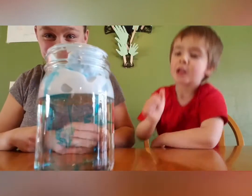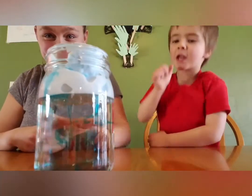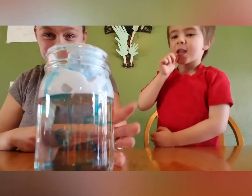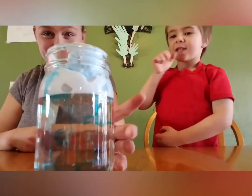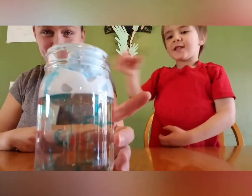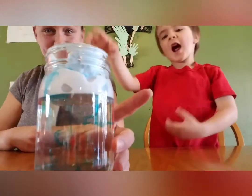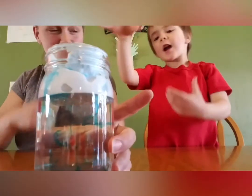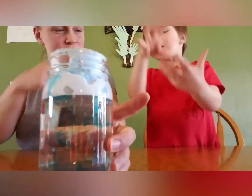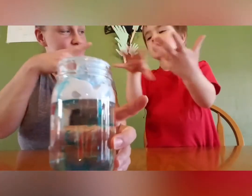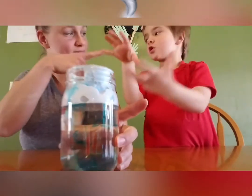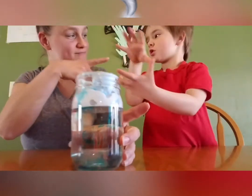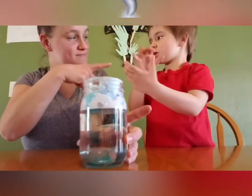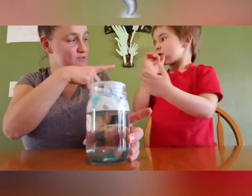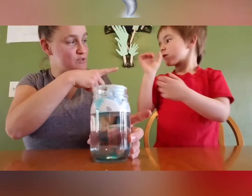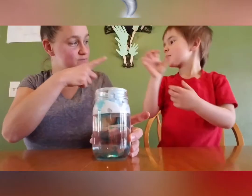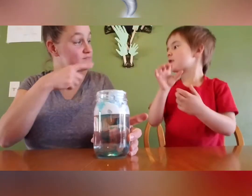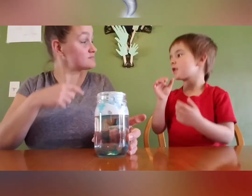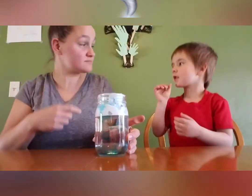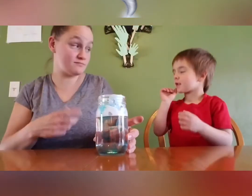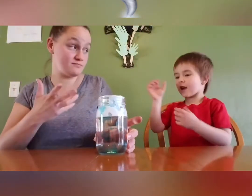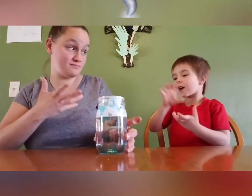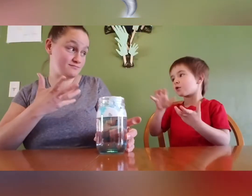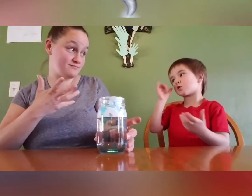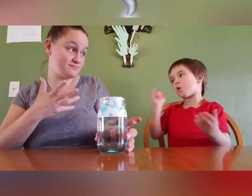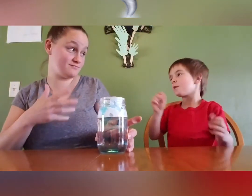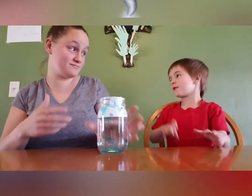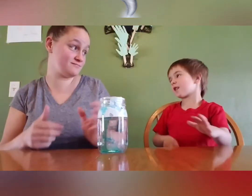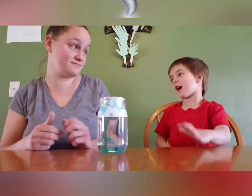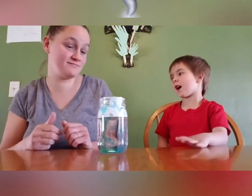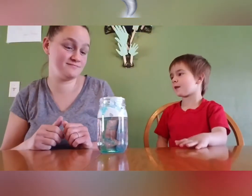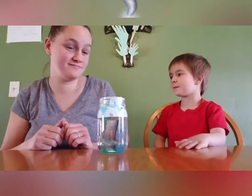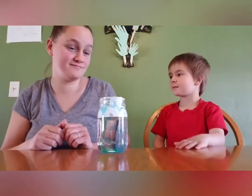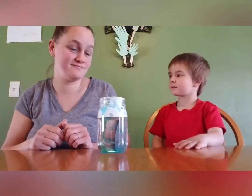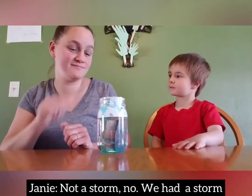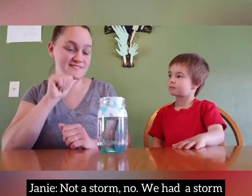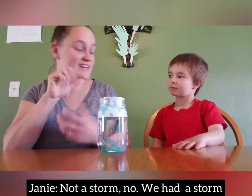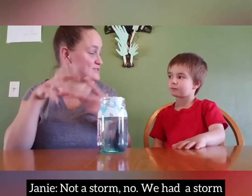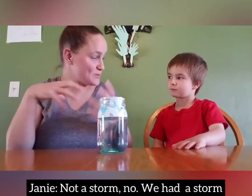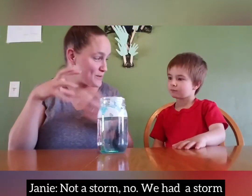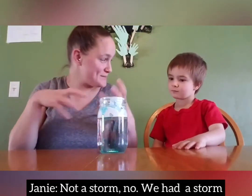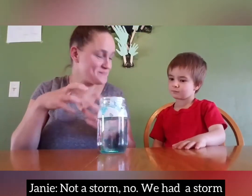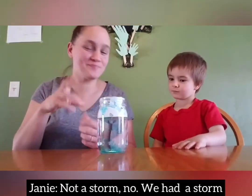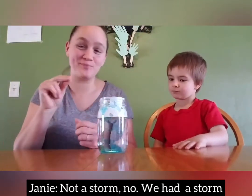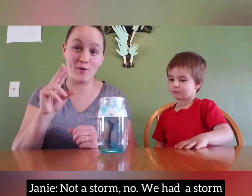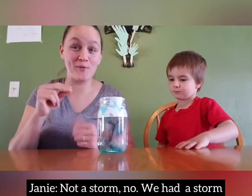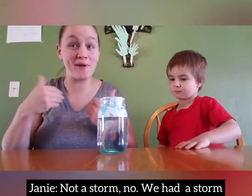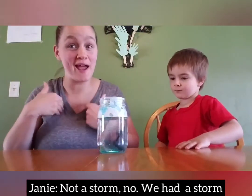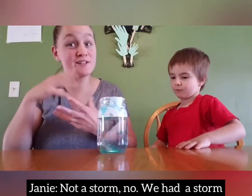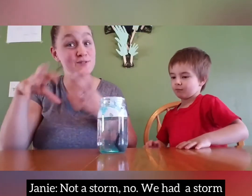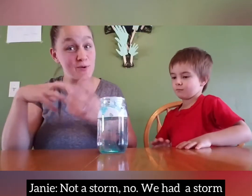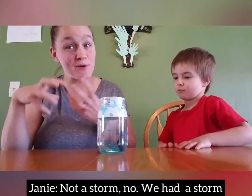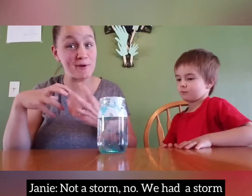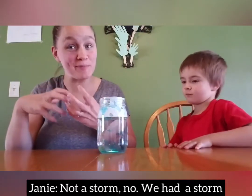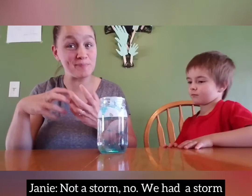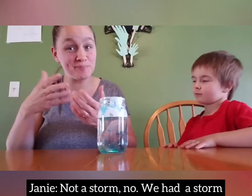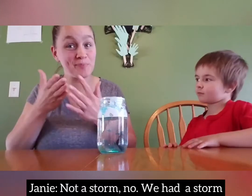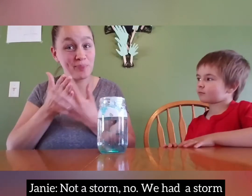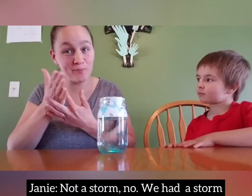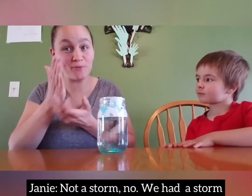It's not a storm this time. Not a storm. No, we had a storm through some of